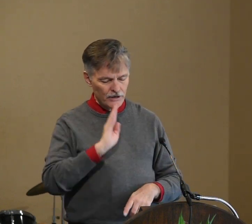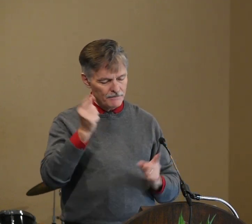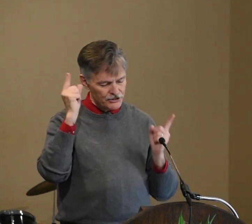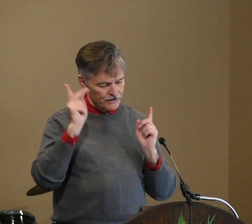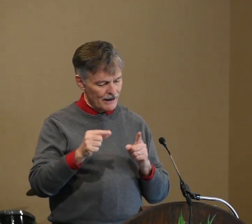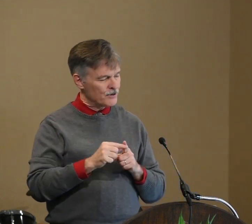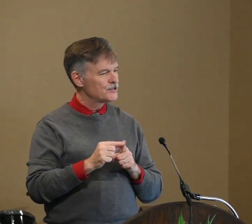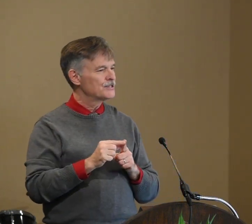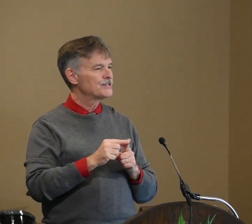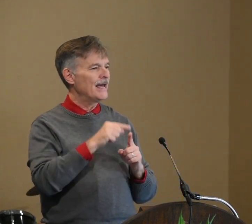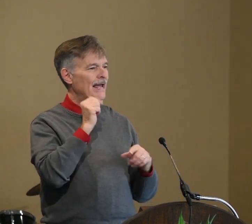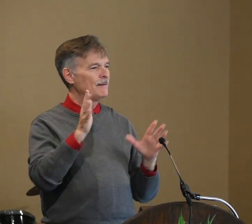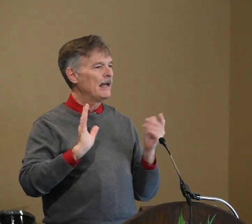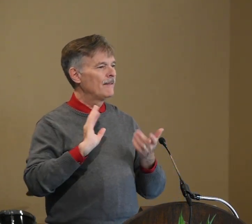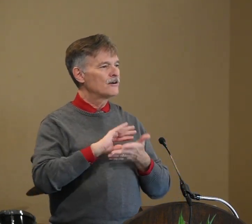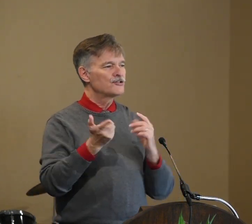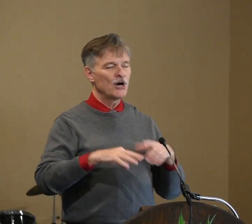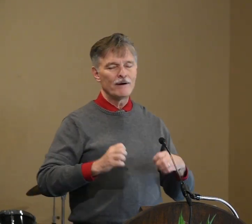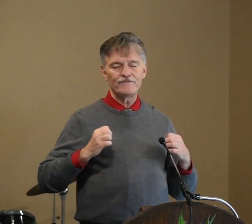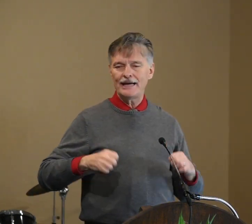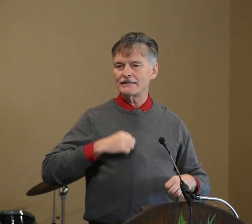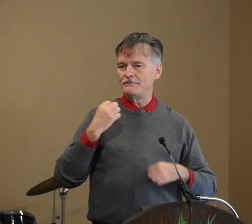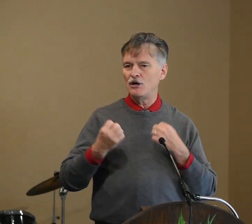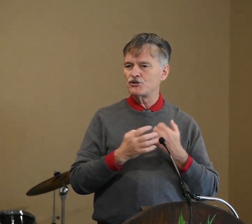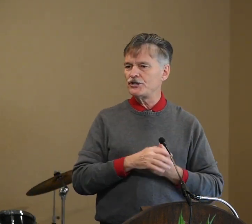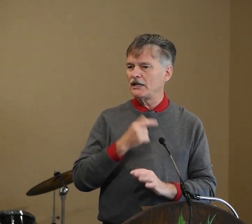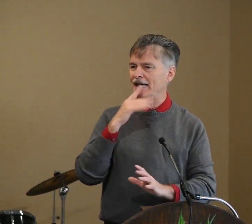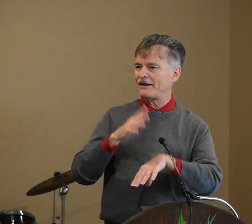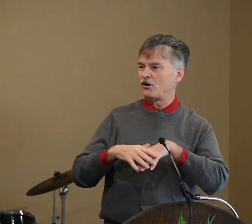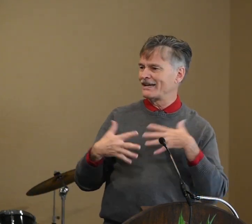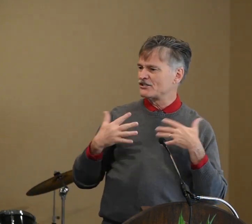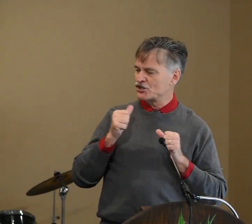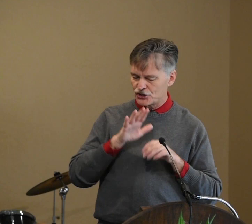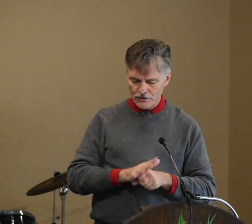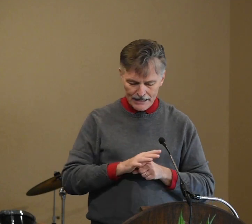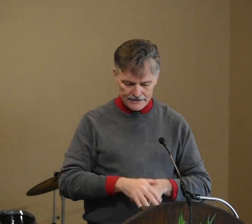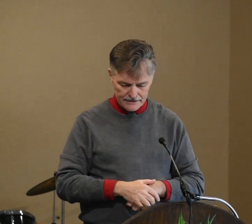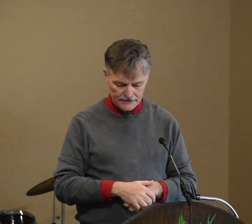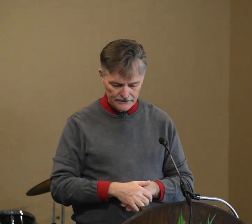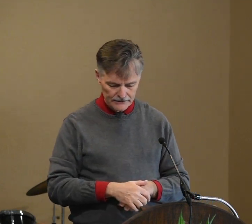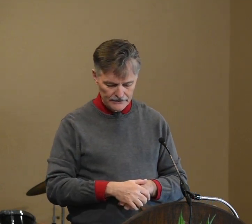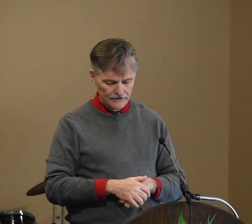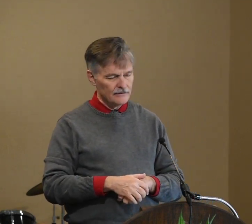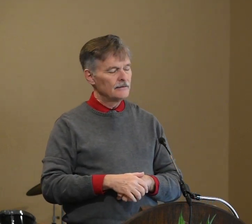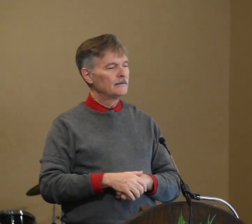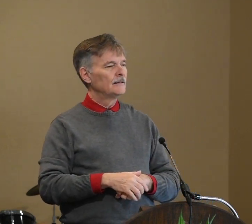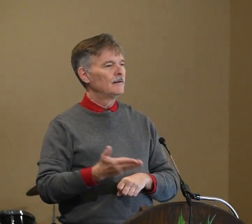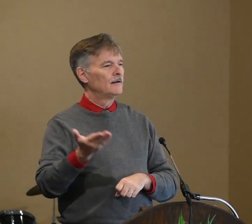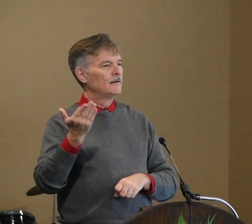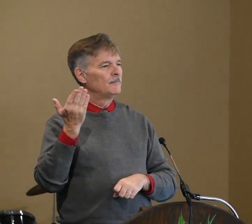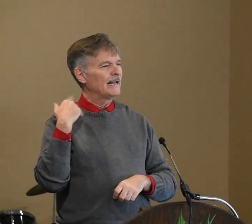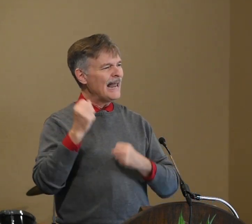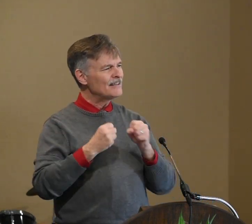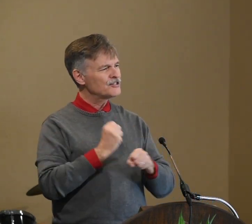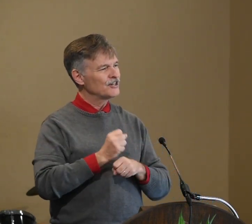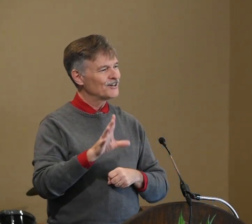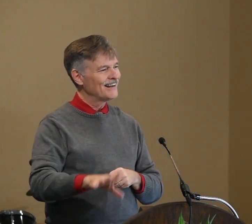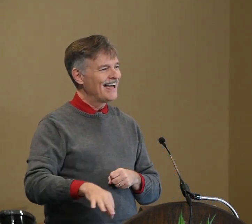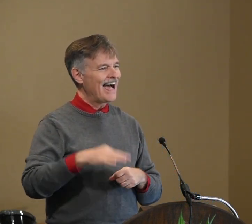can mention that person's name. There's no effect emotionally. I don't get stressed. But last year, I